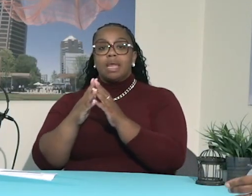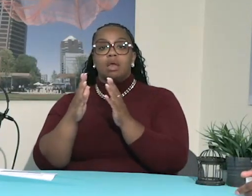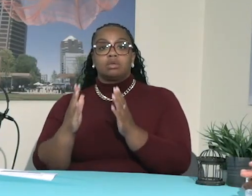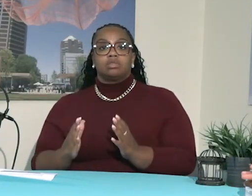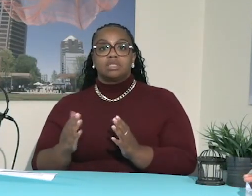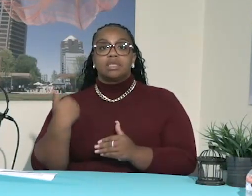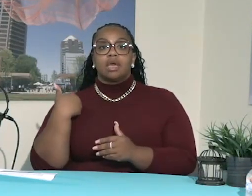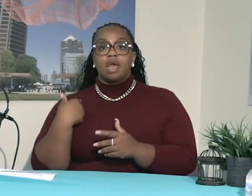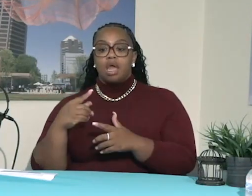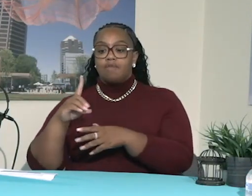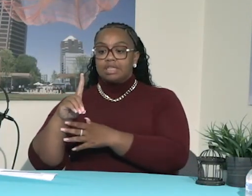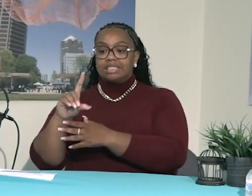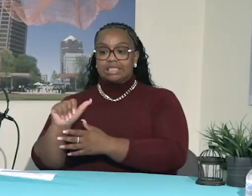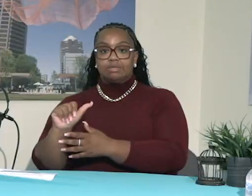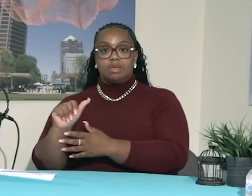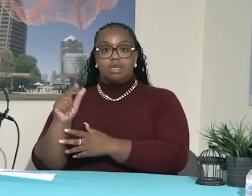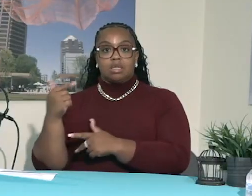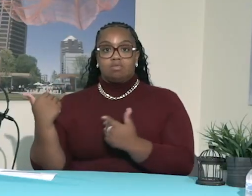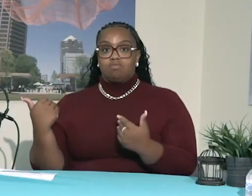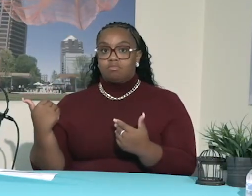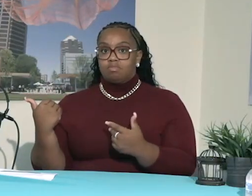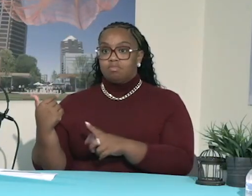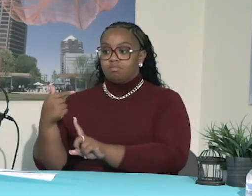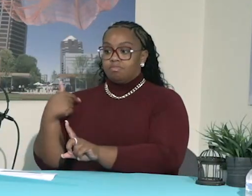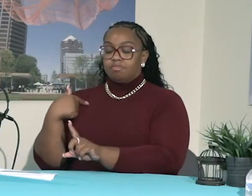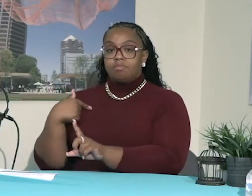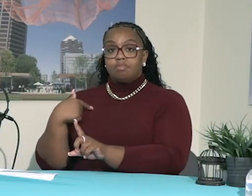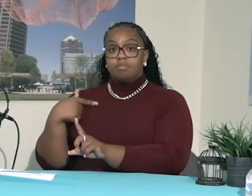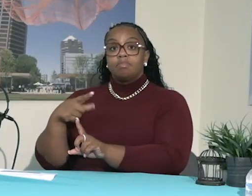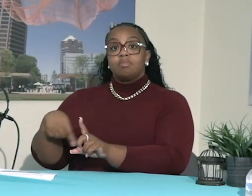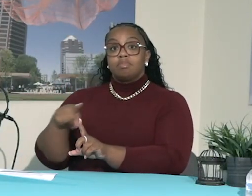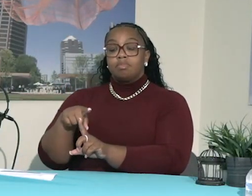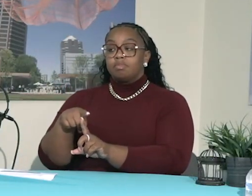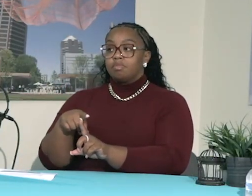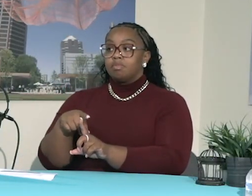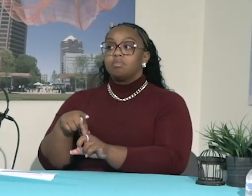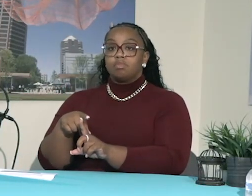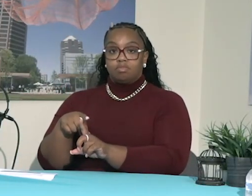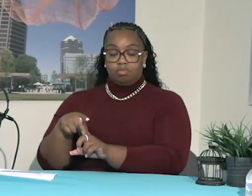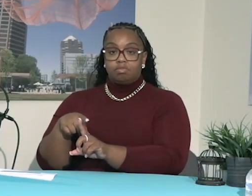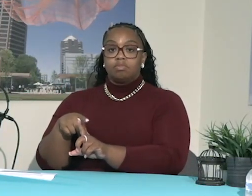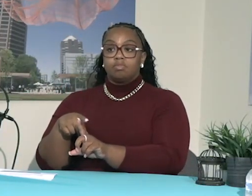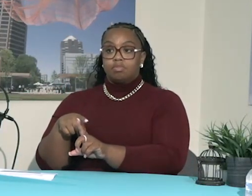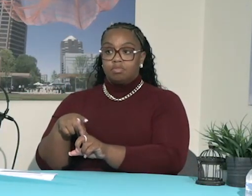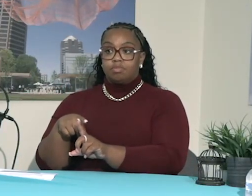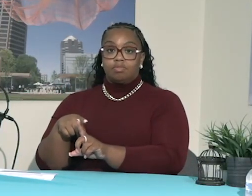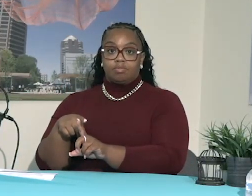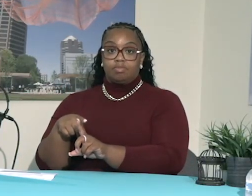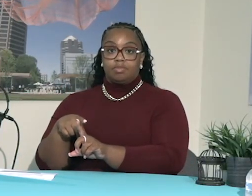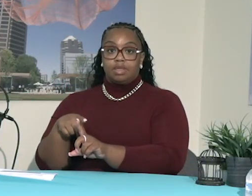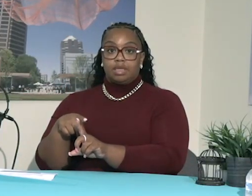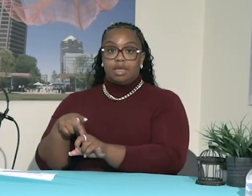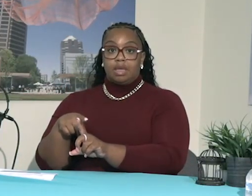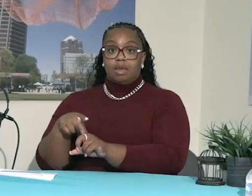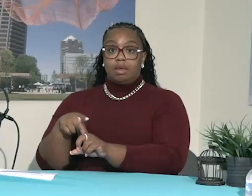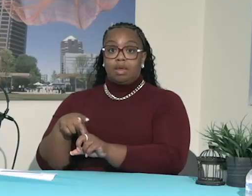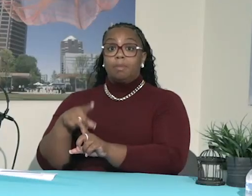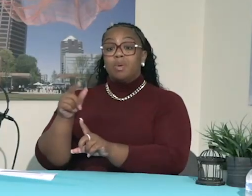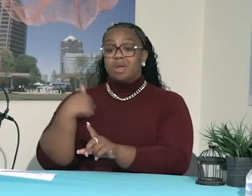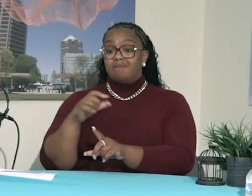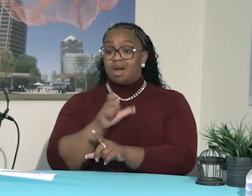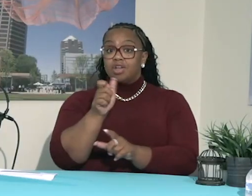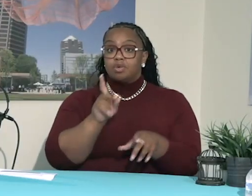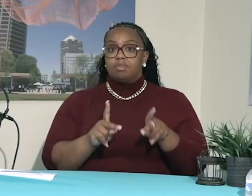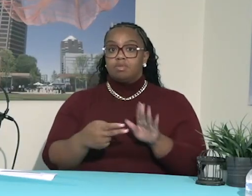a disability. Those people that we don't even consider, such as those who don't have a diagnosis of ADHD,